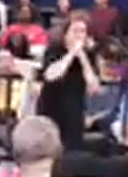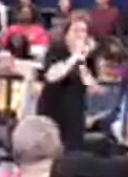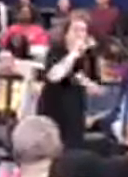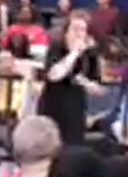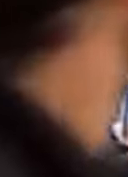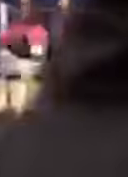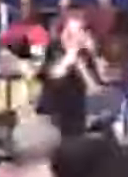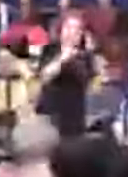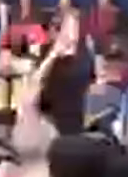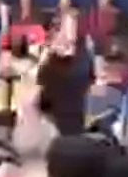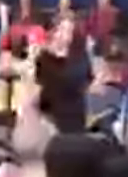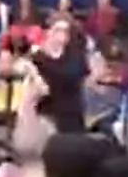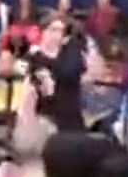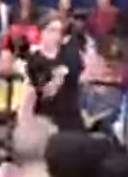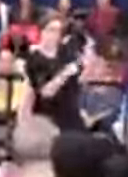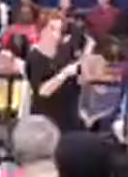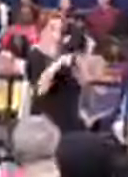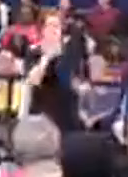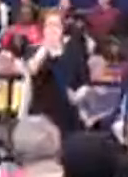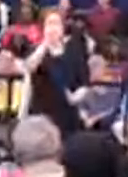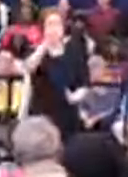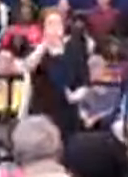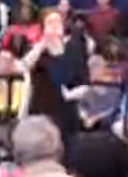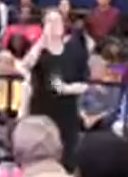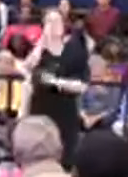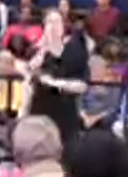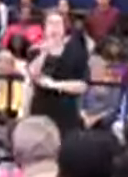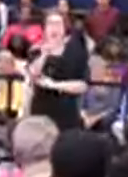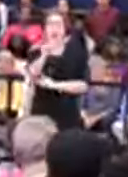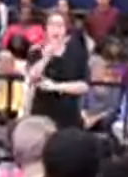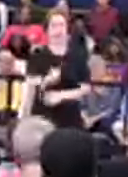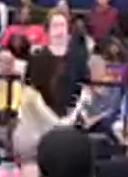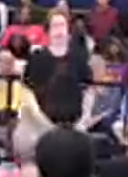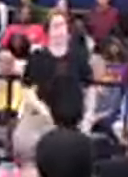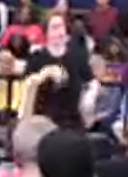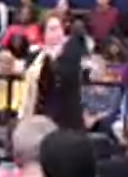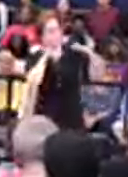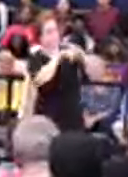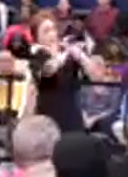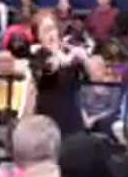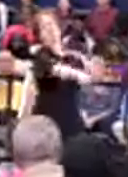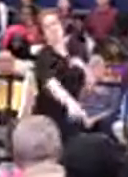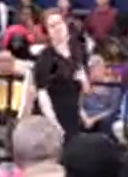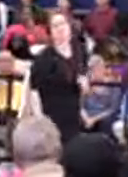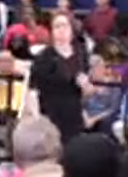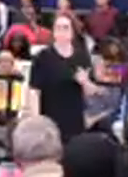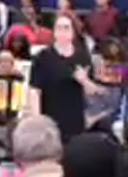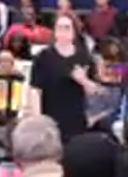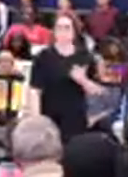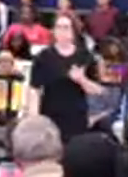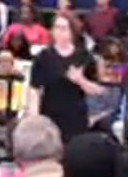just witnessed recently as it relates to Syria. Talk about selling out.